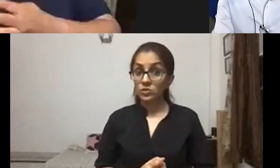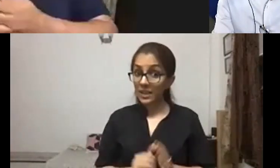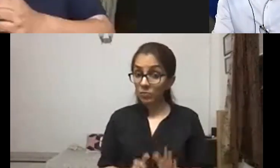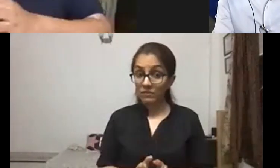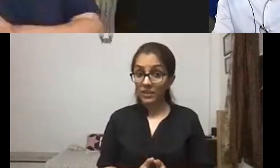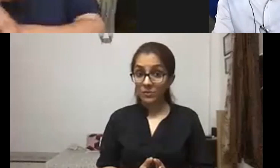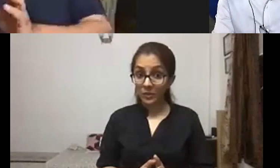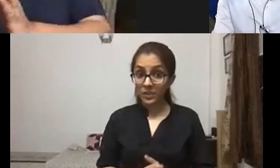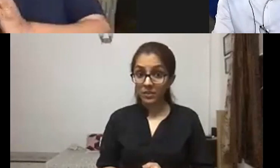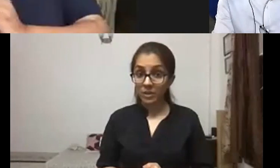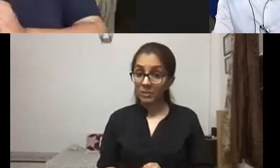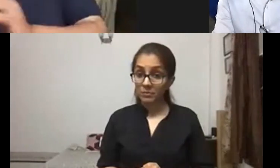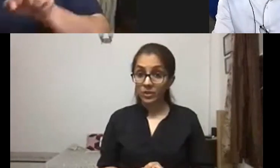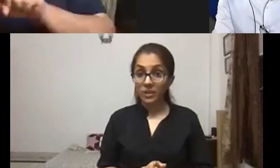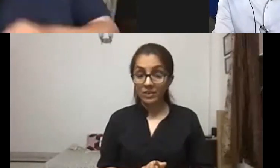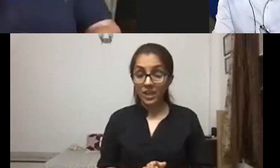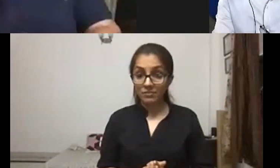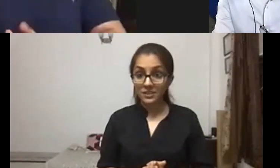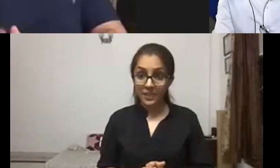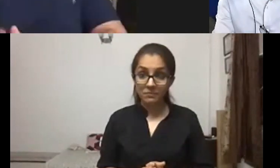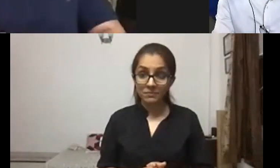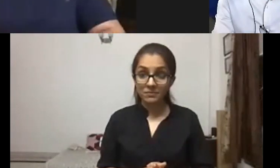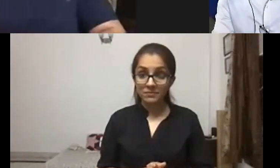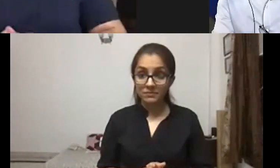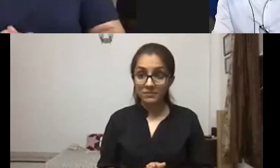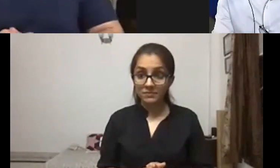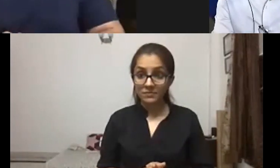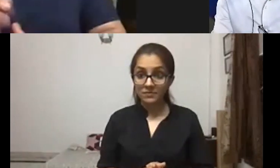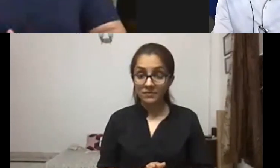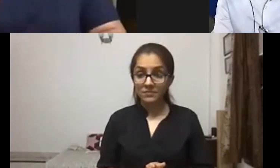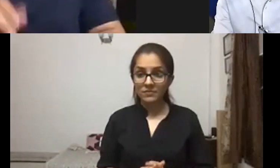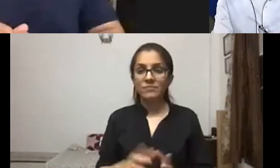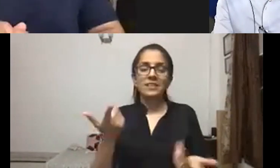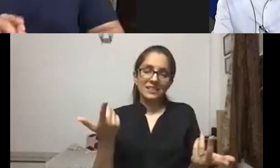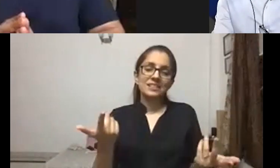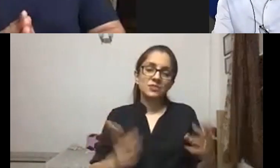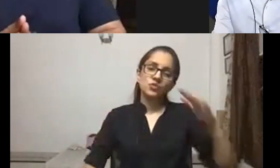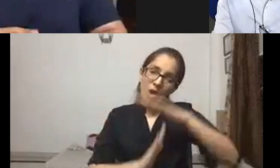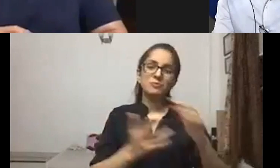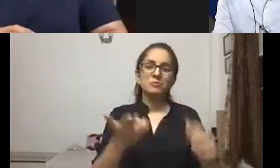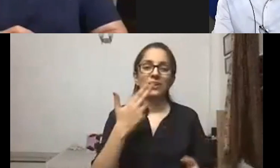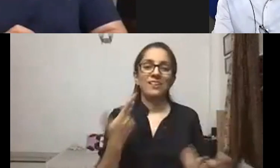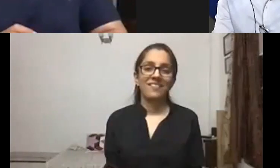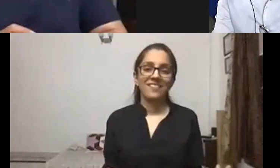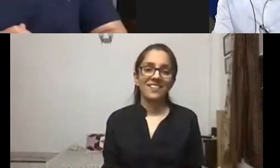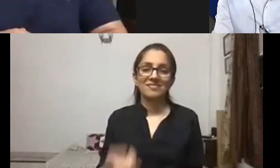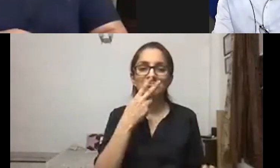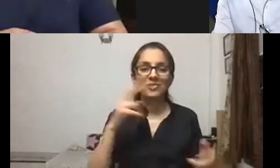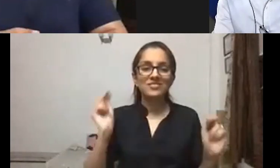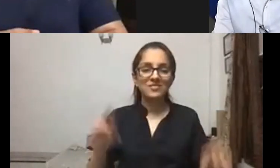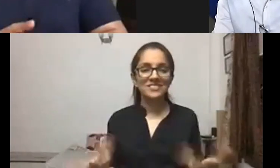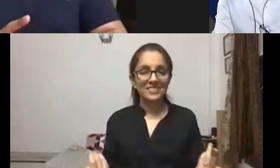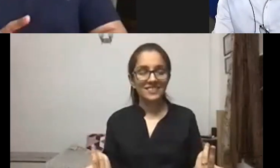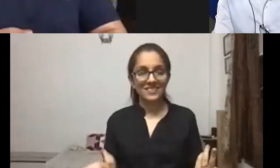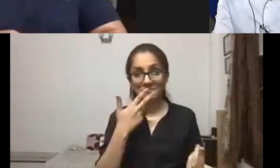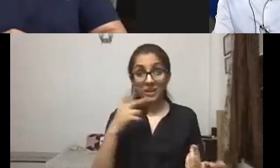So same 1 week and 1 week, 1 week before and 1 week after, same? In fact, you should just stop smoking, right? This question should not arise. But